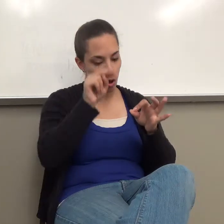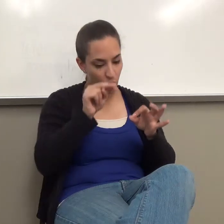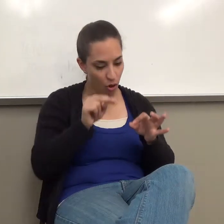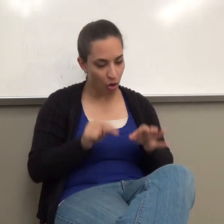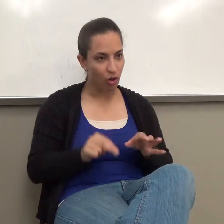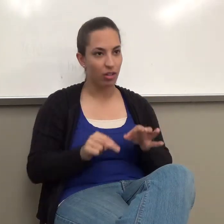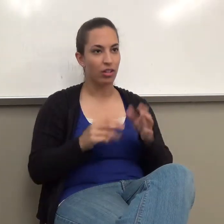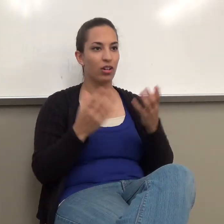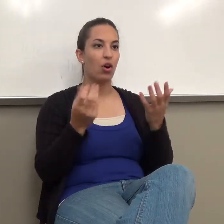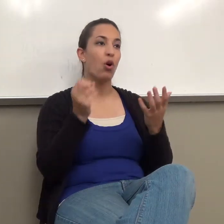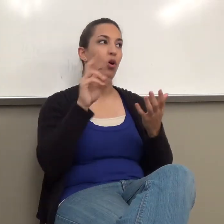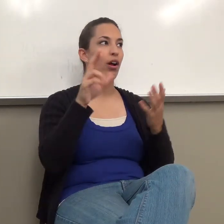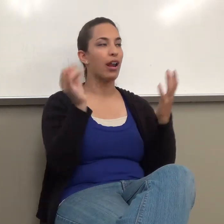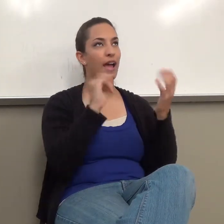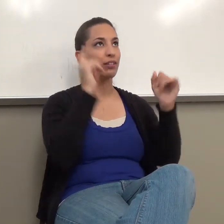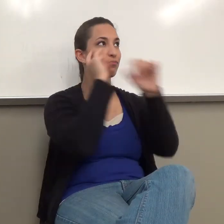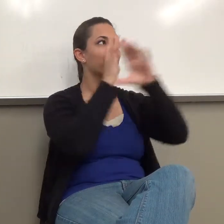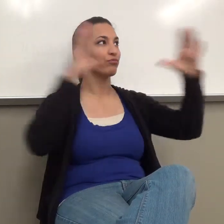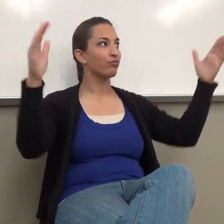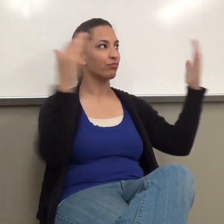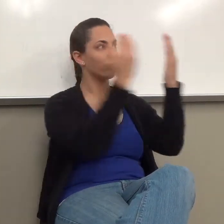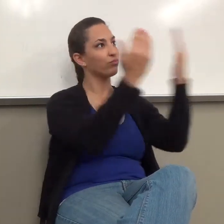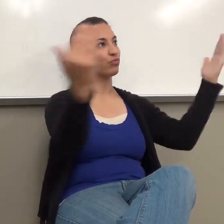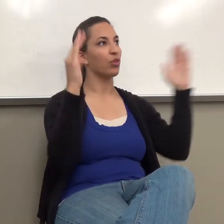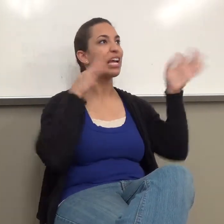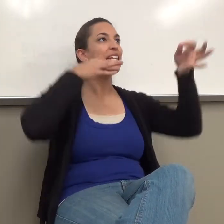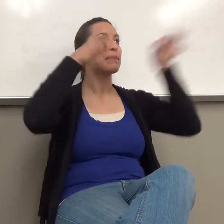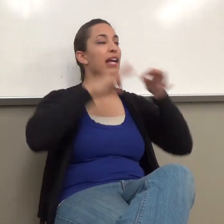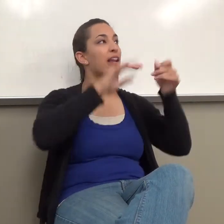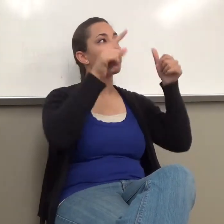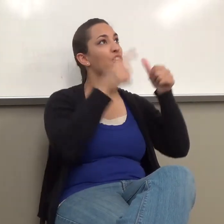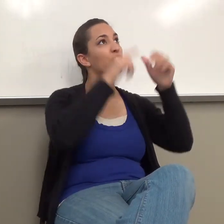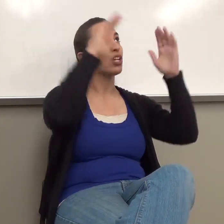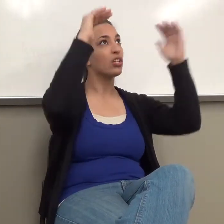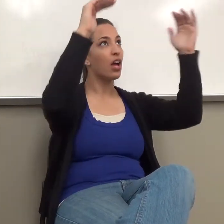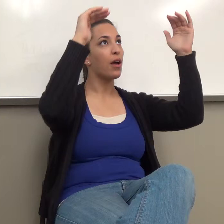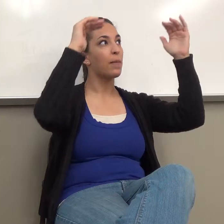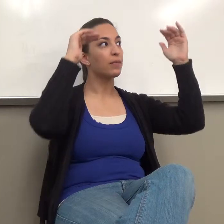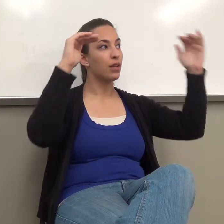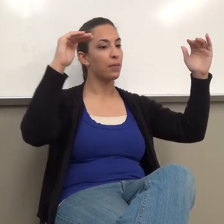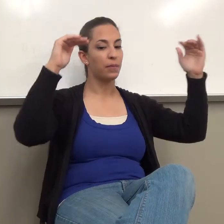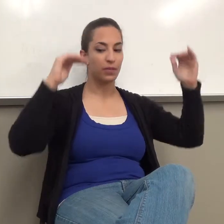your order is. Okay? So we had spatial order.